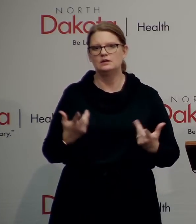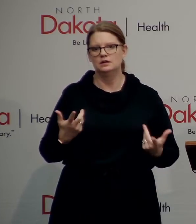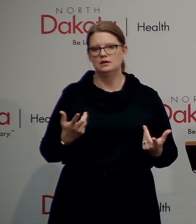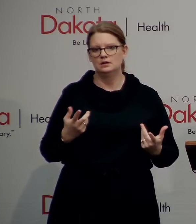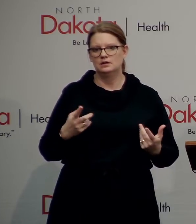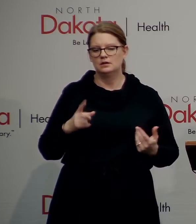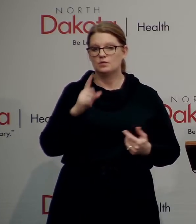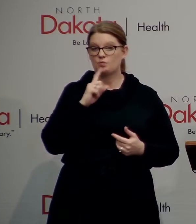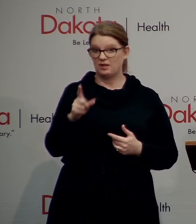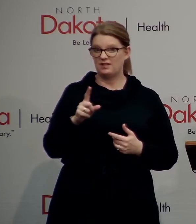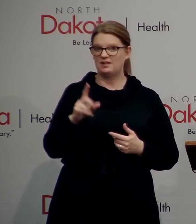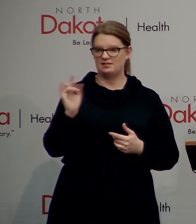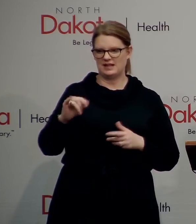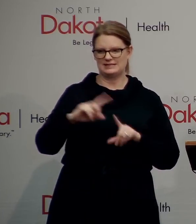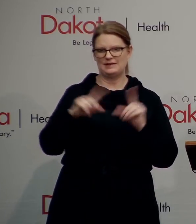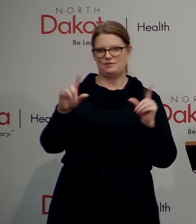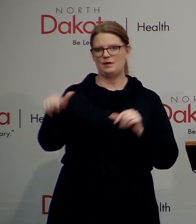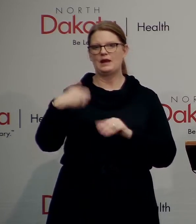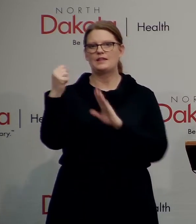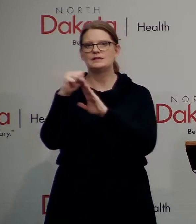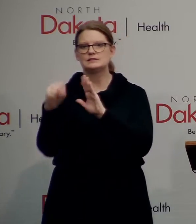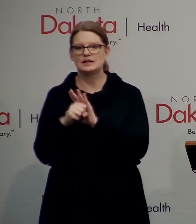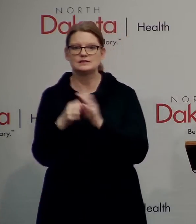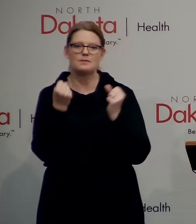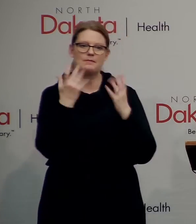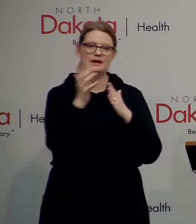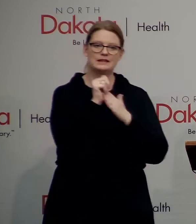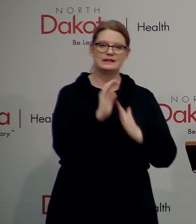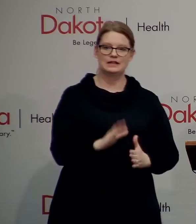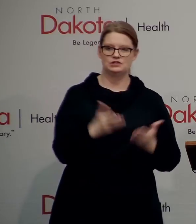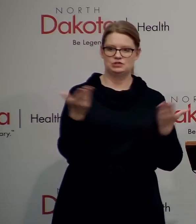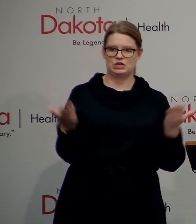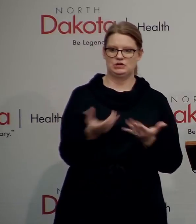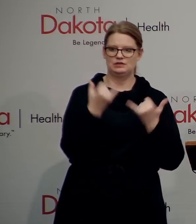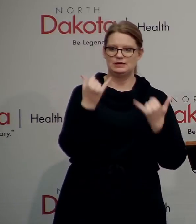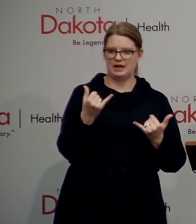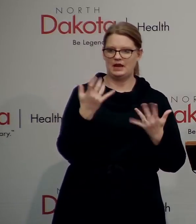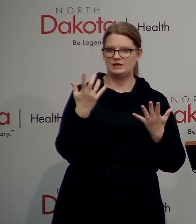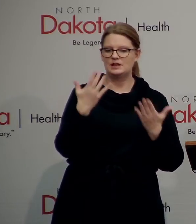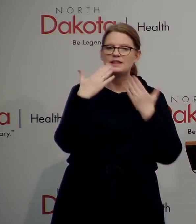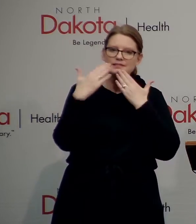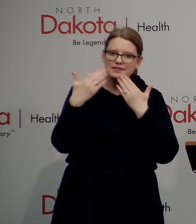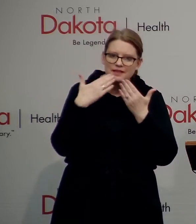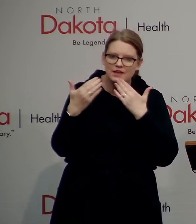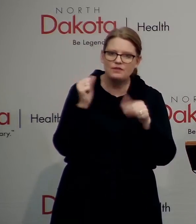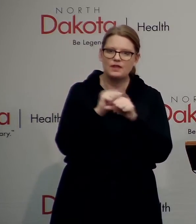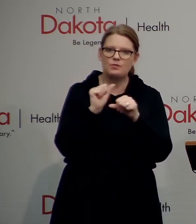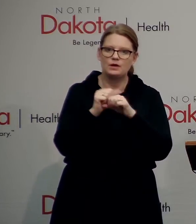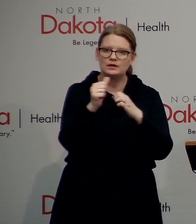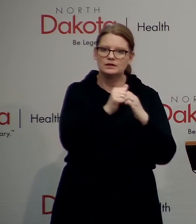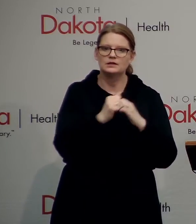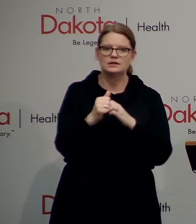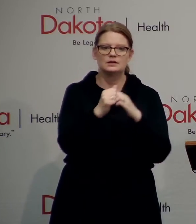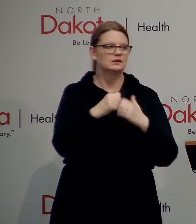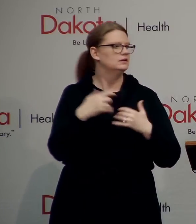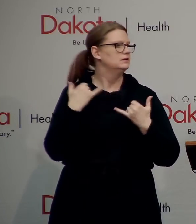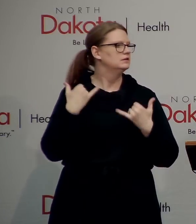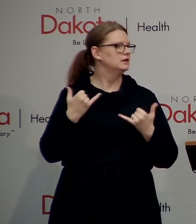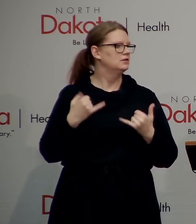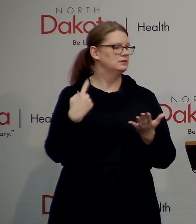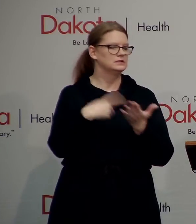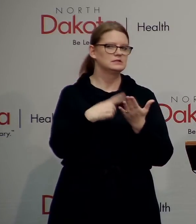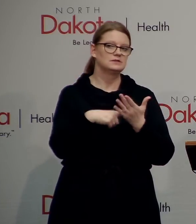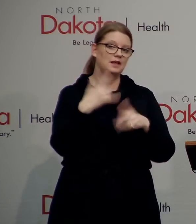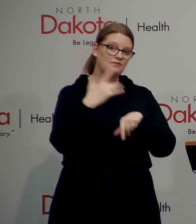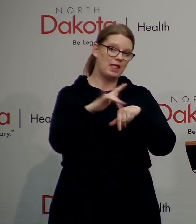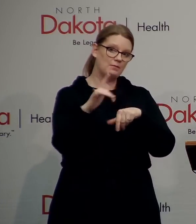apart from other states. Many of those leaders are here today or listening, and we thank you for that collaboration. Right now, I want to talk a little bit about